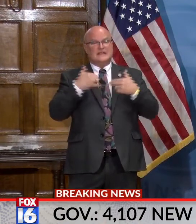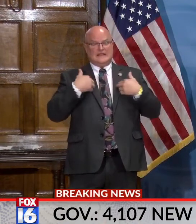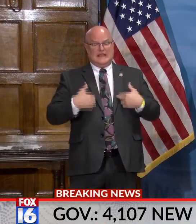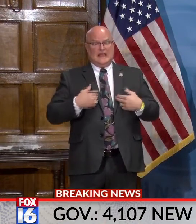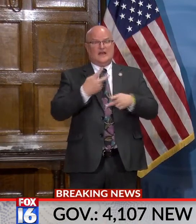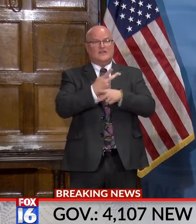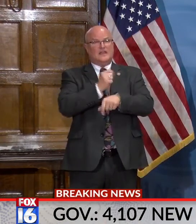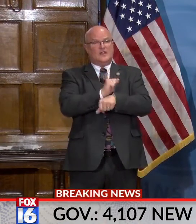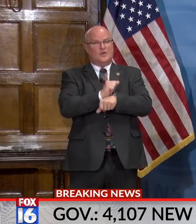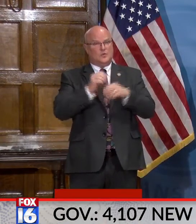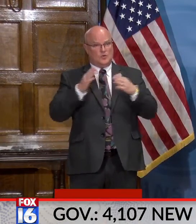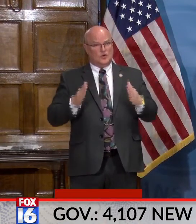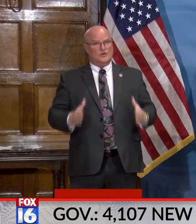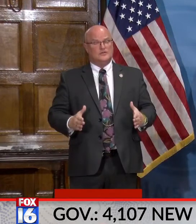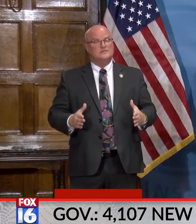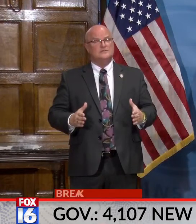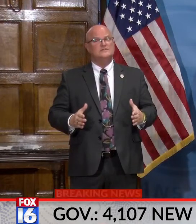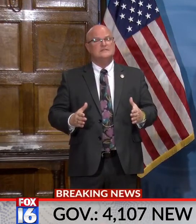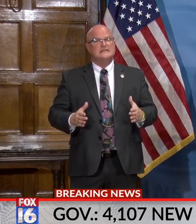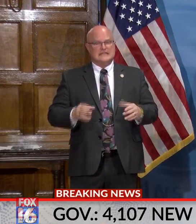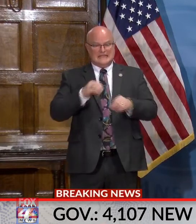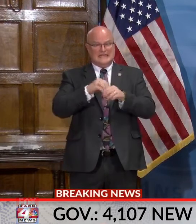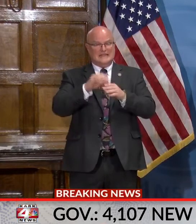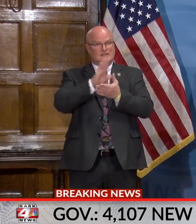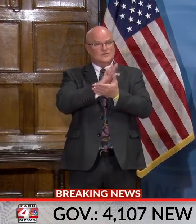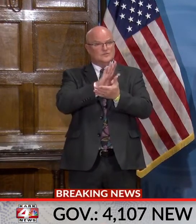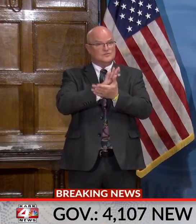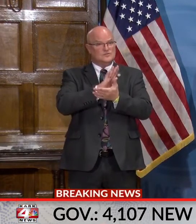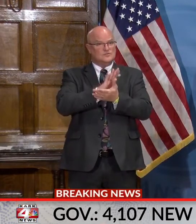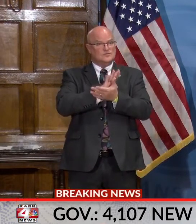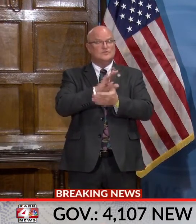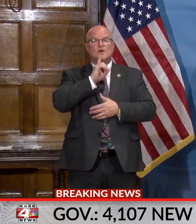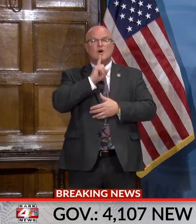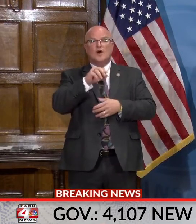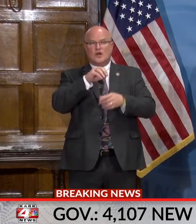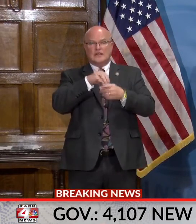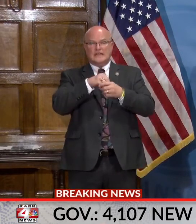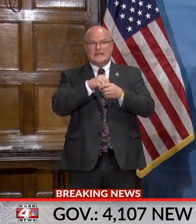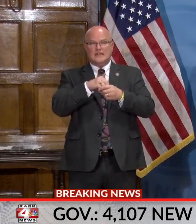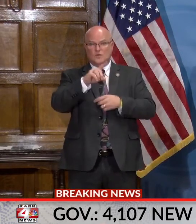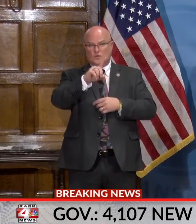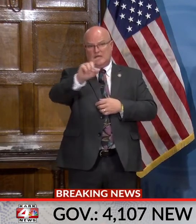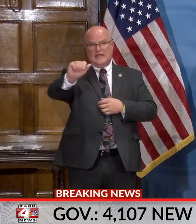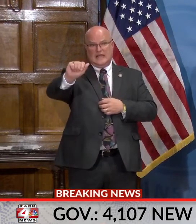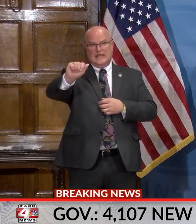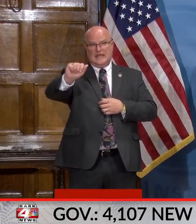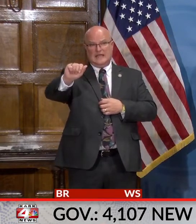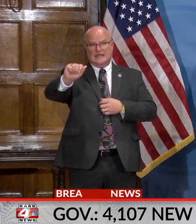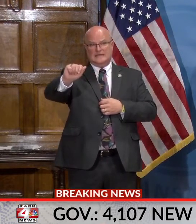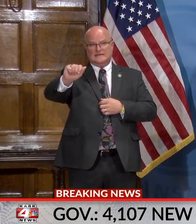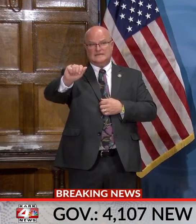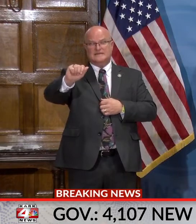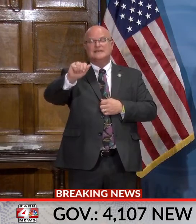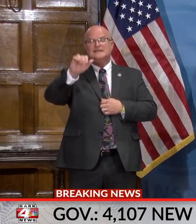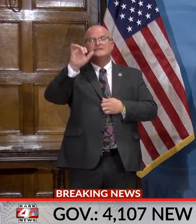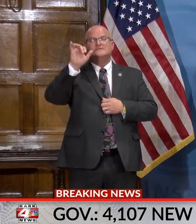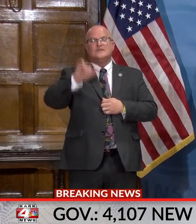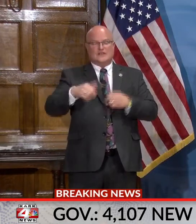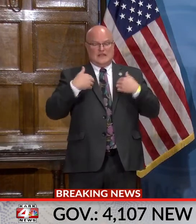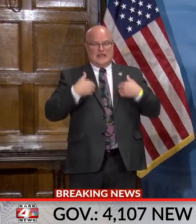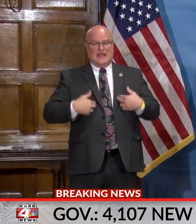healthcare workers in the schools are in 1A. And so they're a